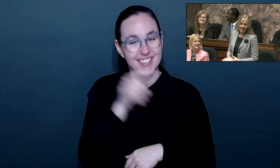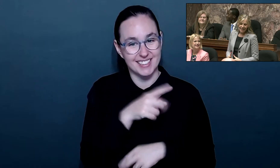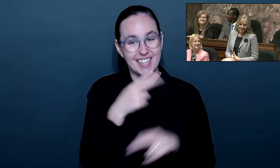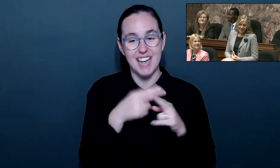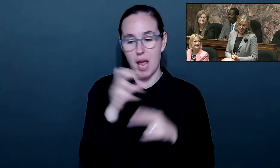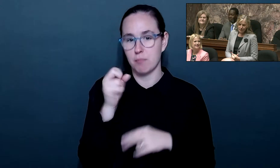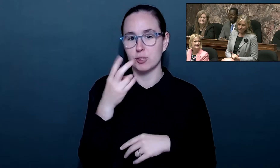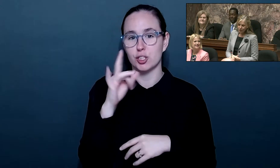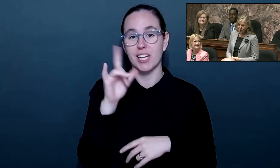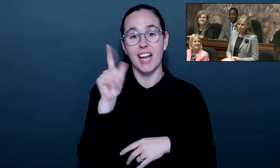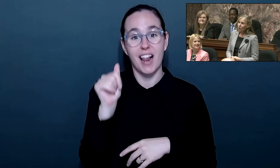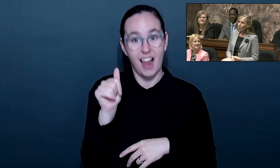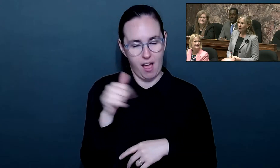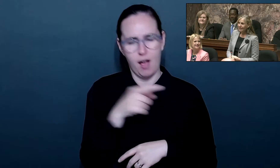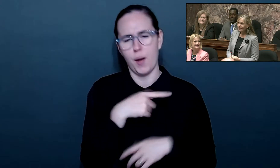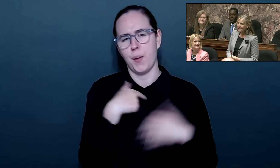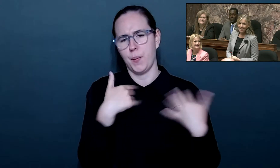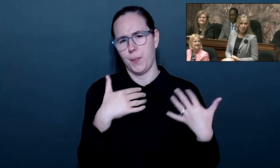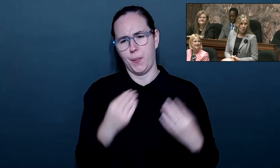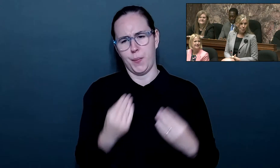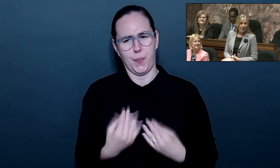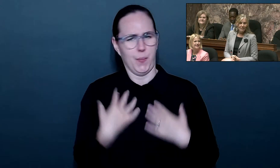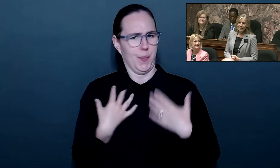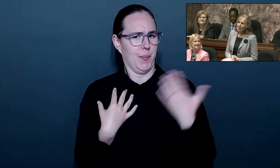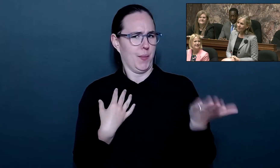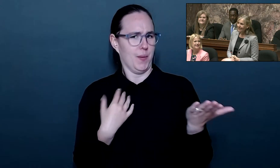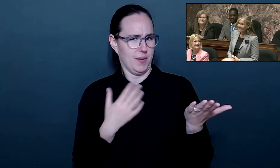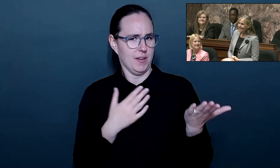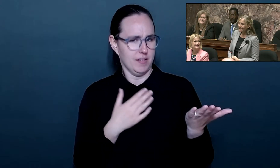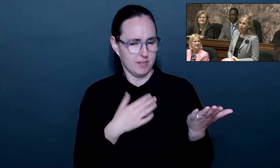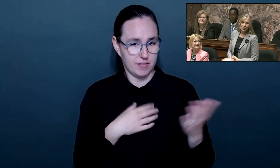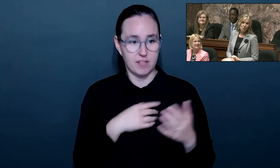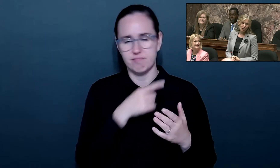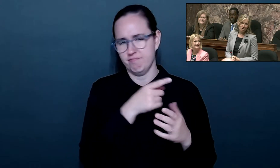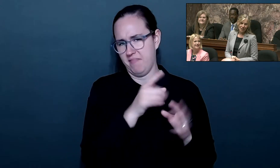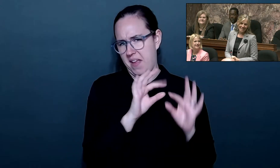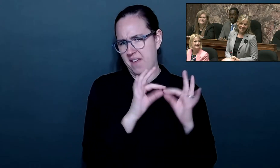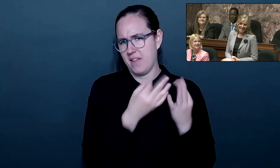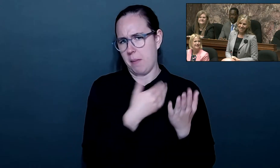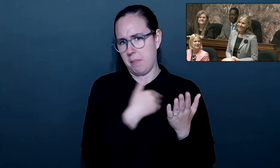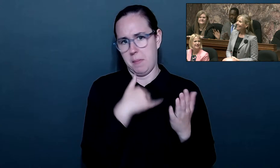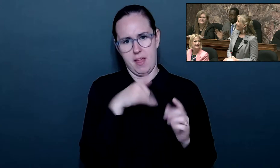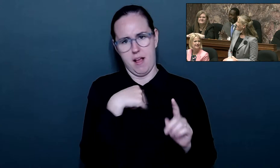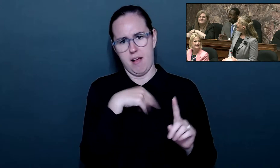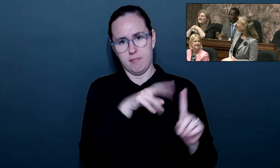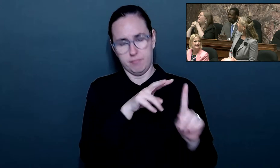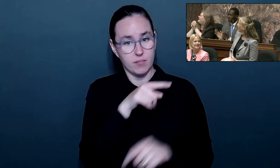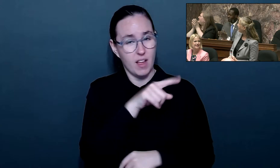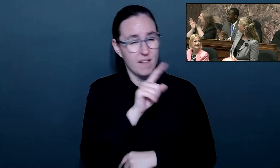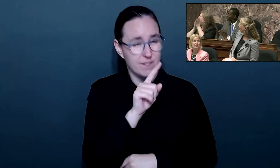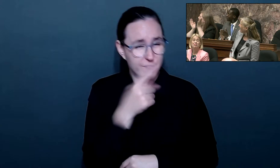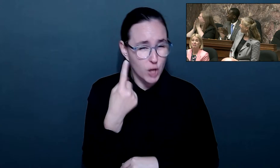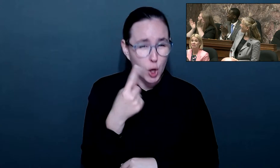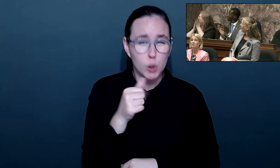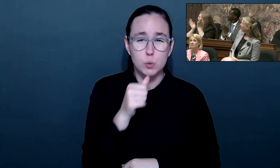actually the first women CEO of a company listed on the Toronto Stock Exchange. So